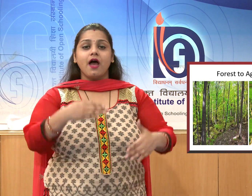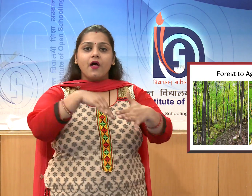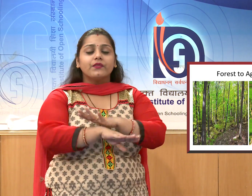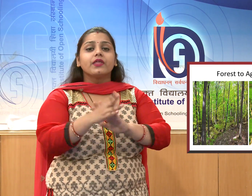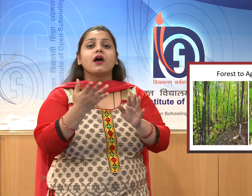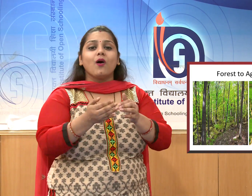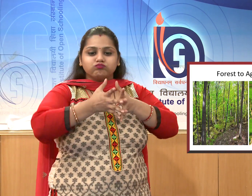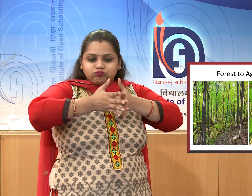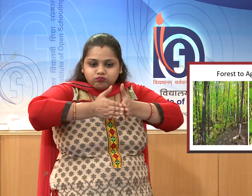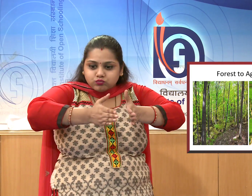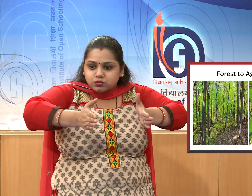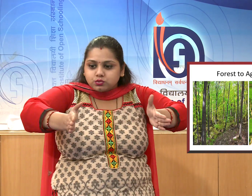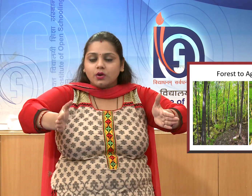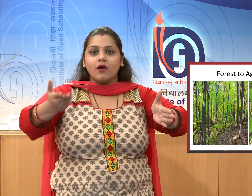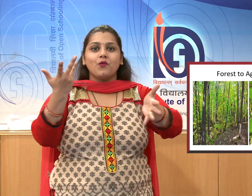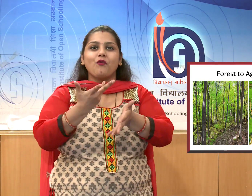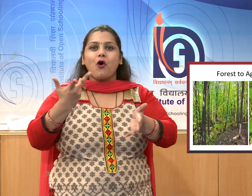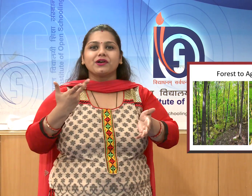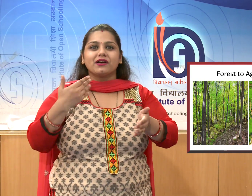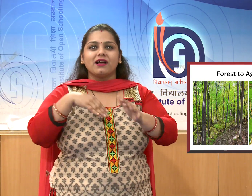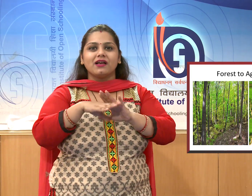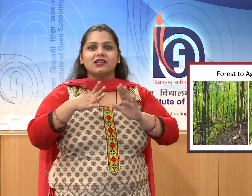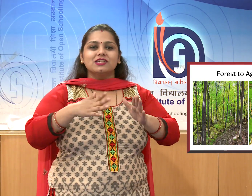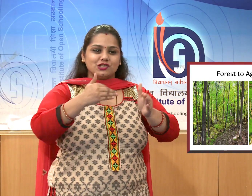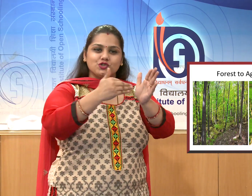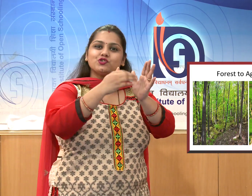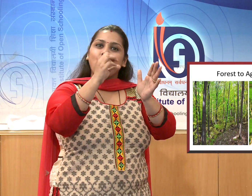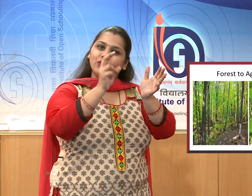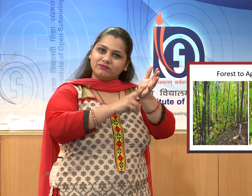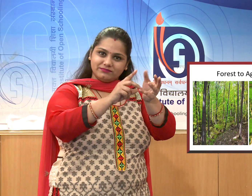in the extension of cultivation into zones